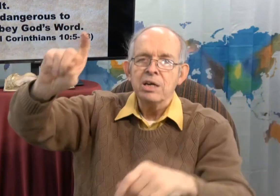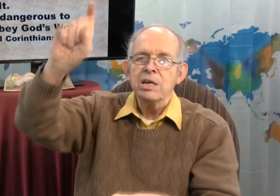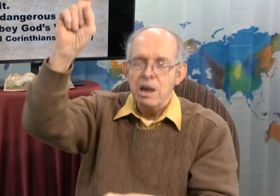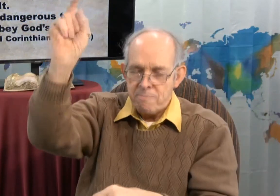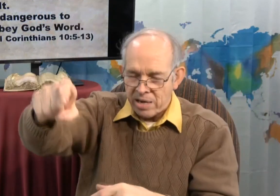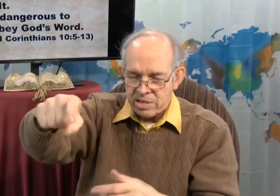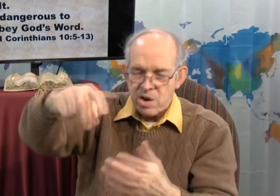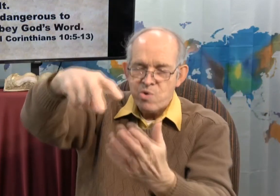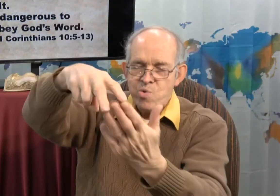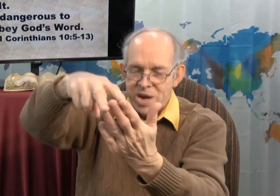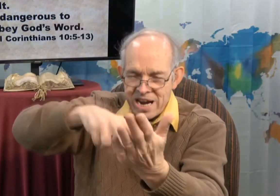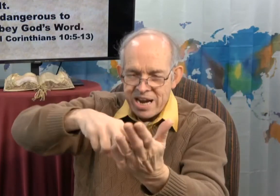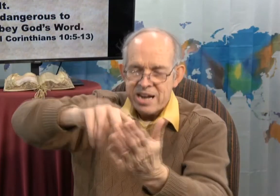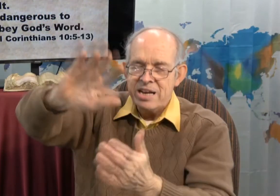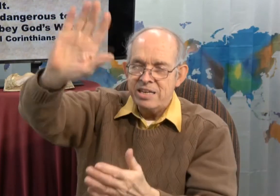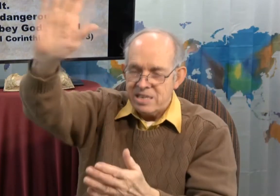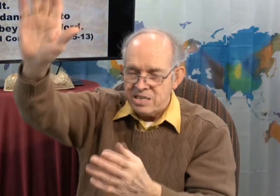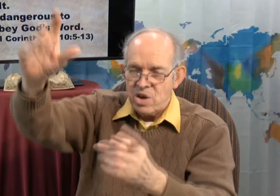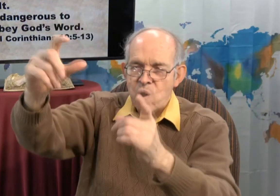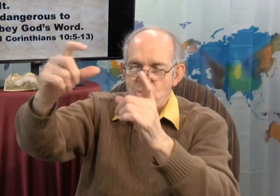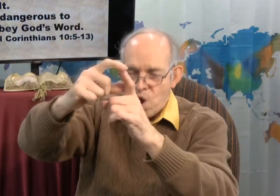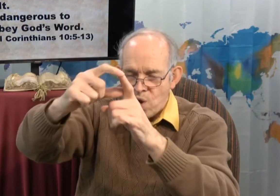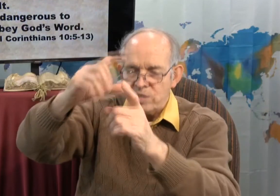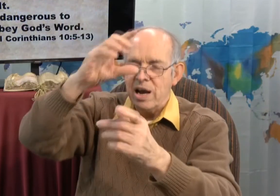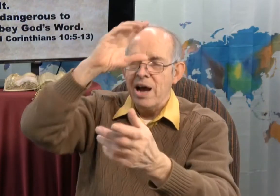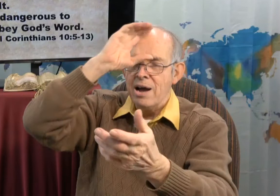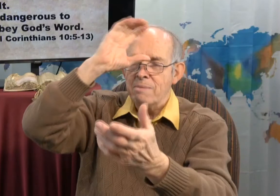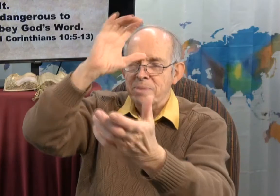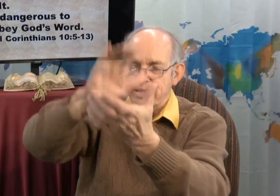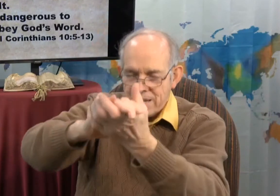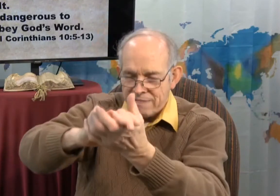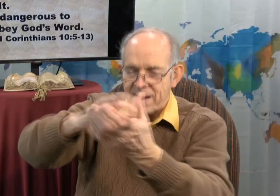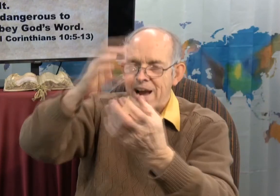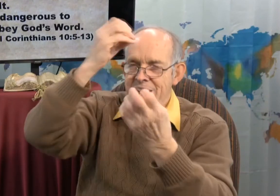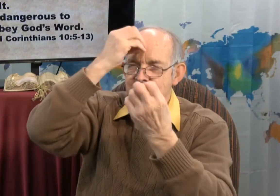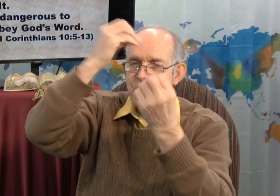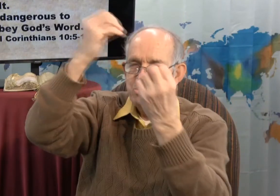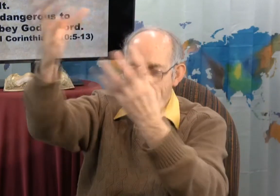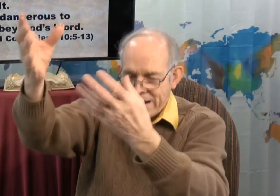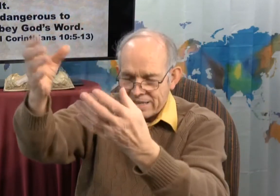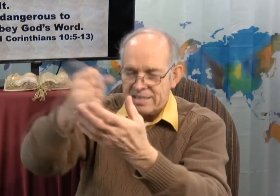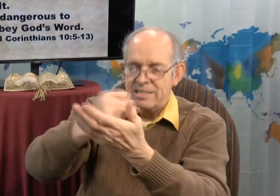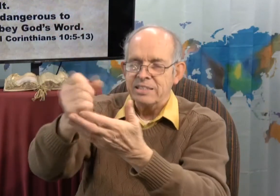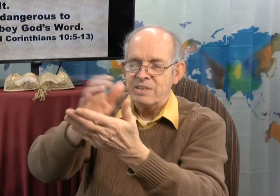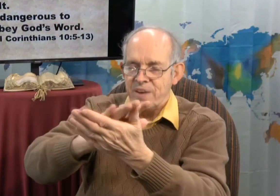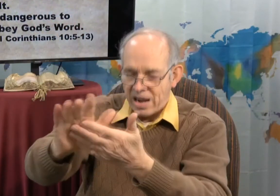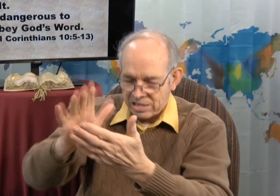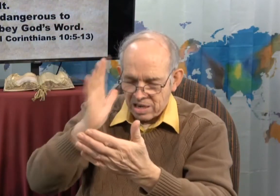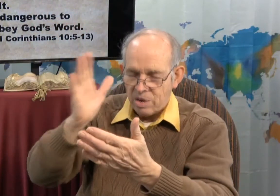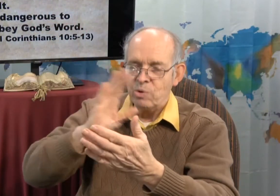word. It must we. His word I believe and obey, justify the